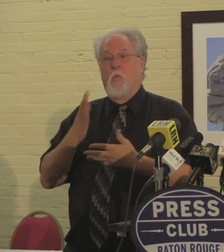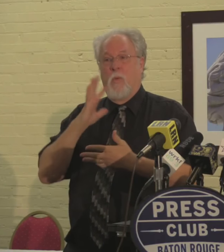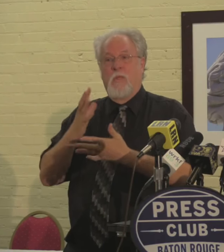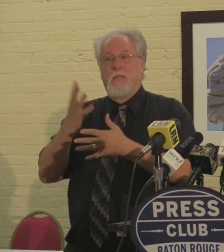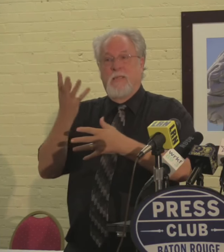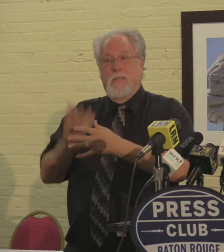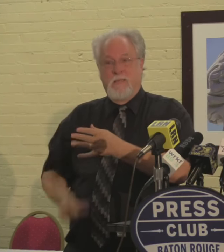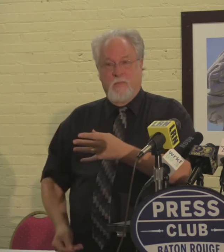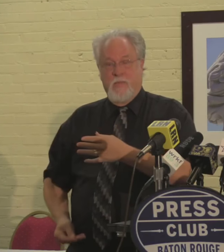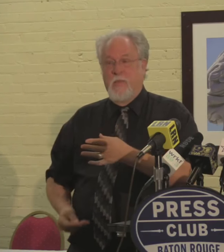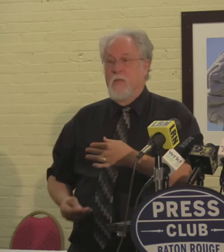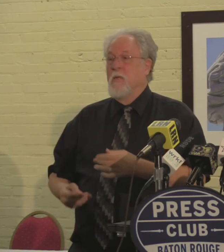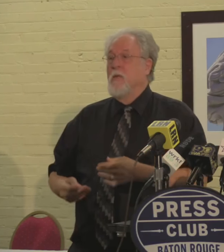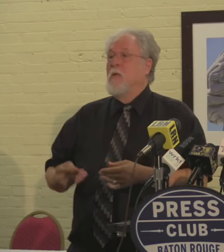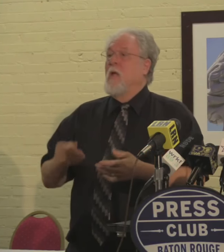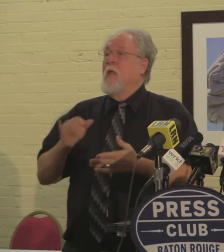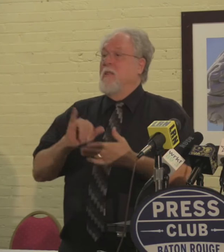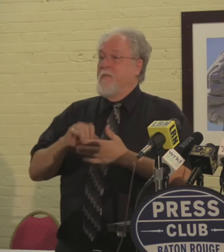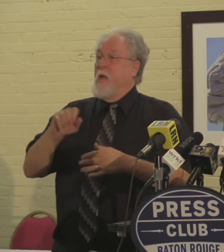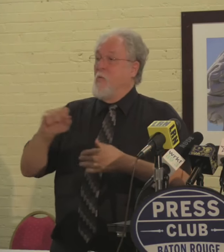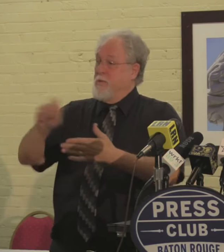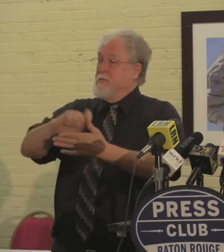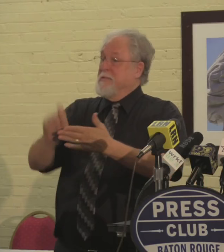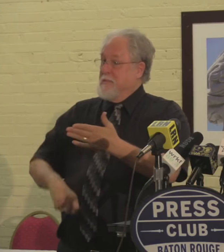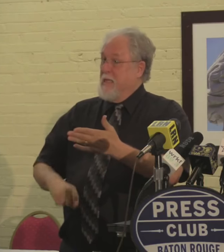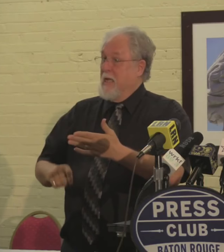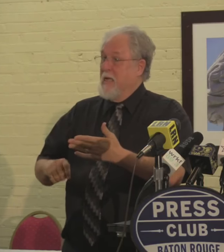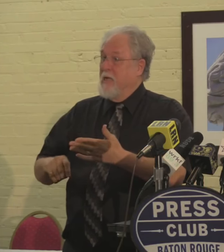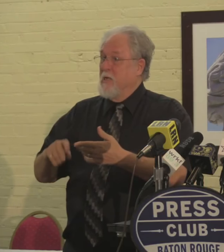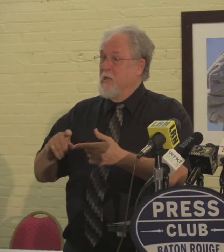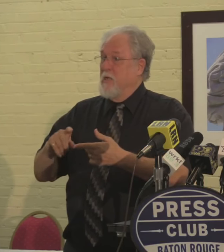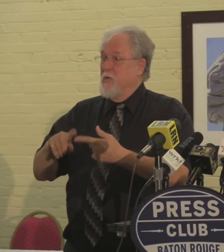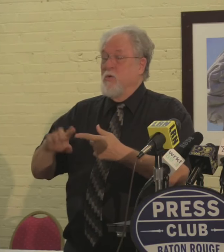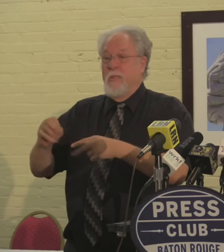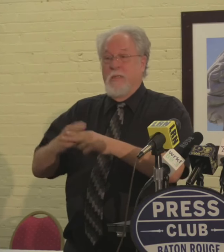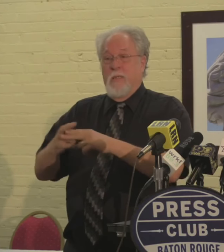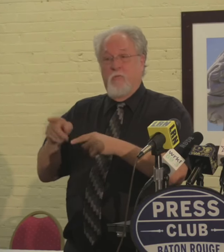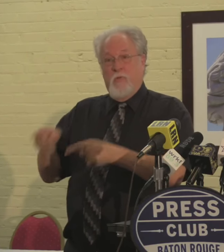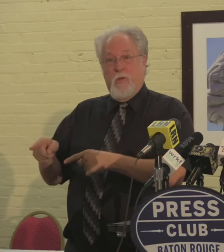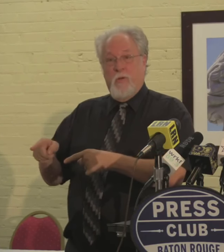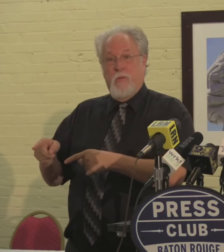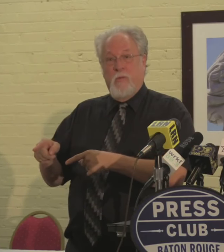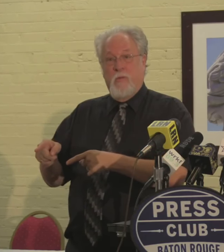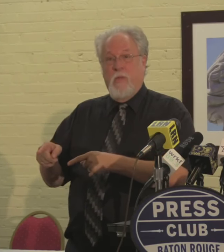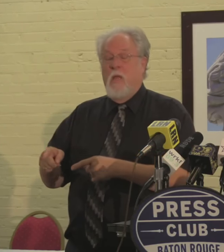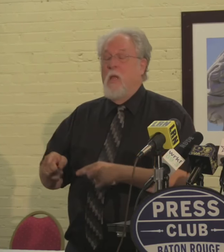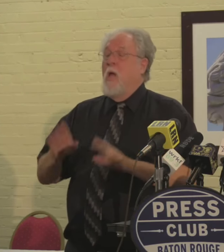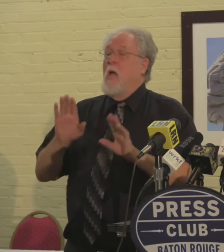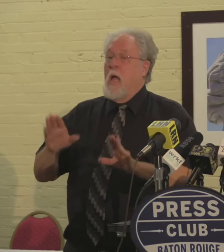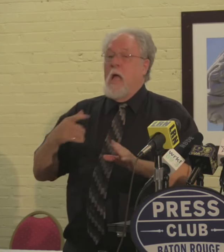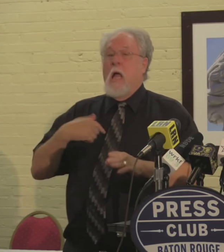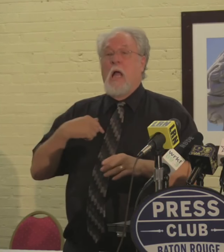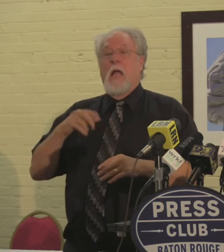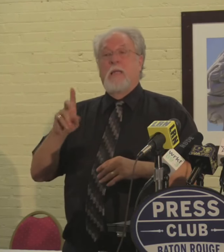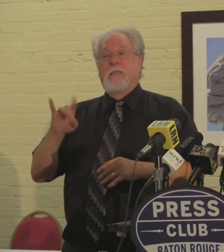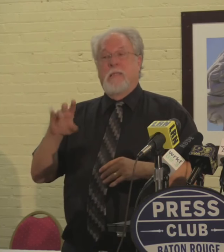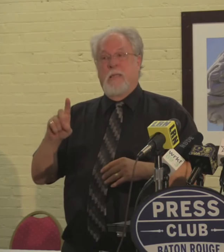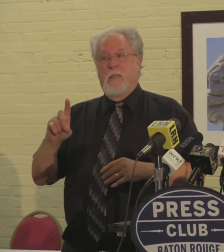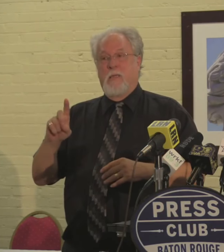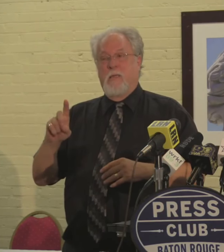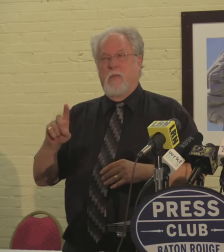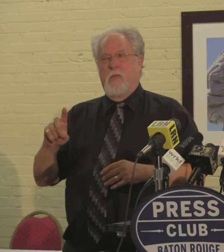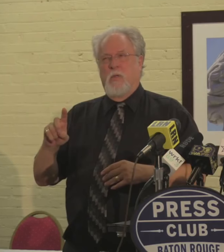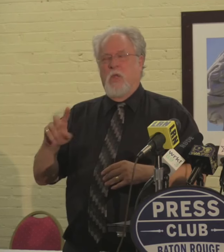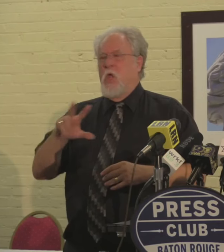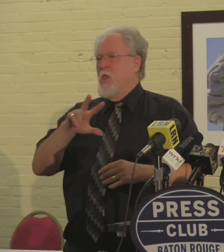books, and which, by the way, was designed to be temporary. Now, I have conducted right at